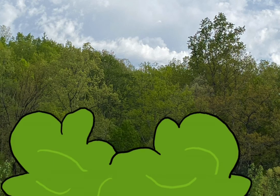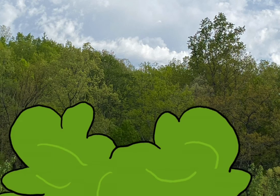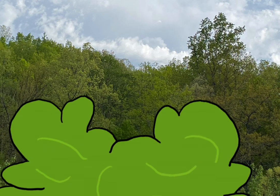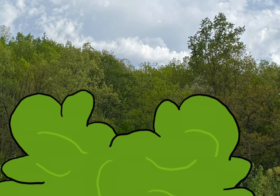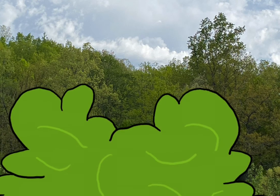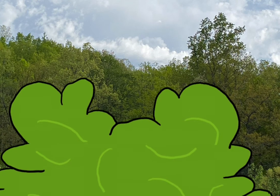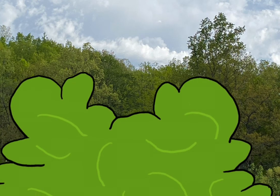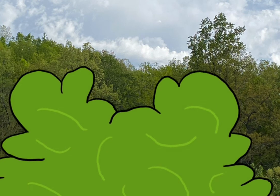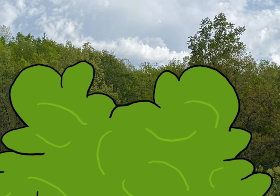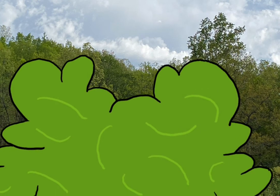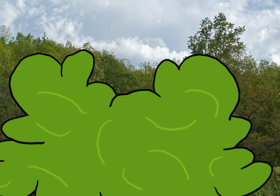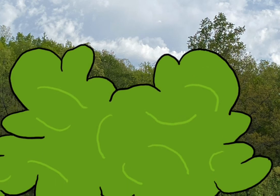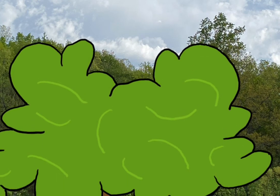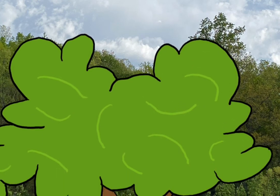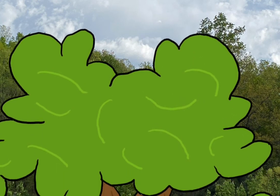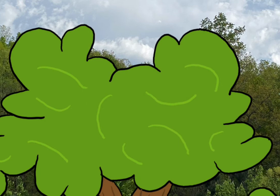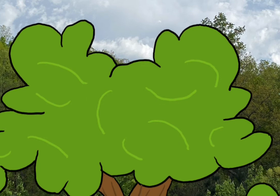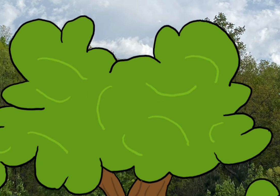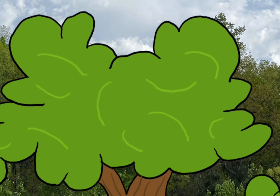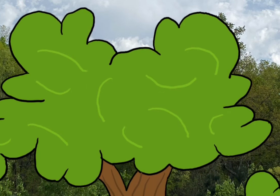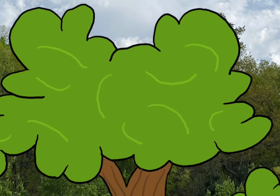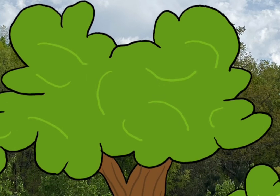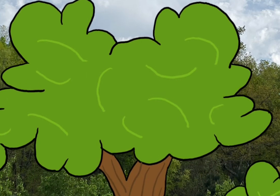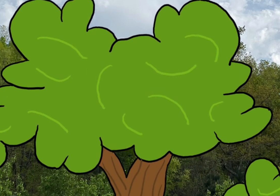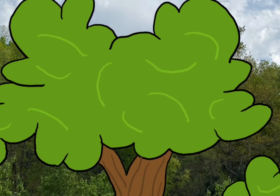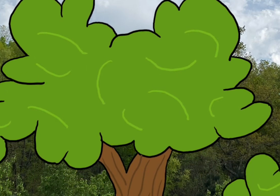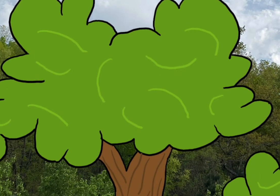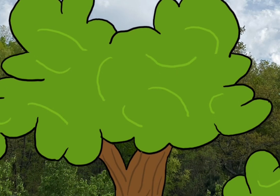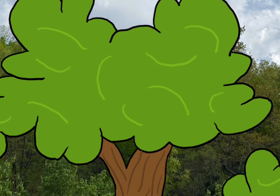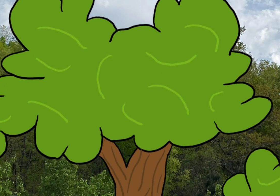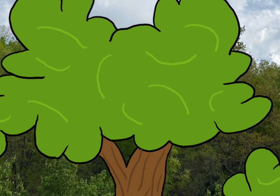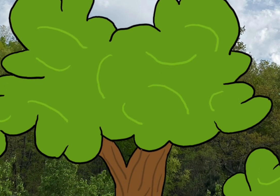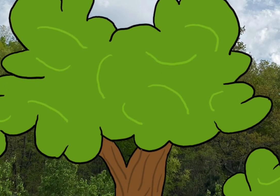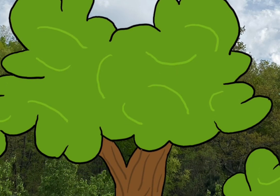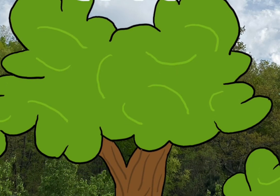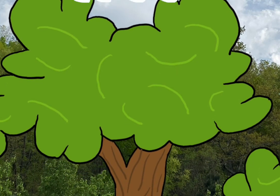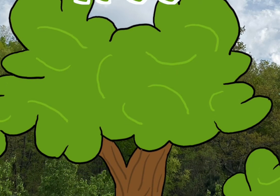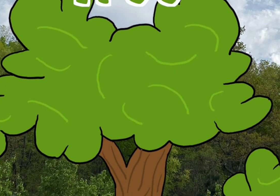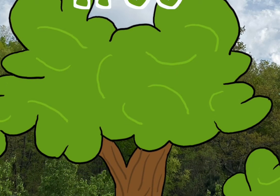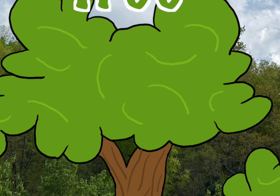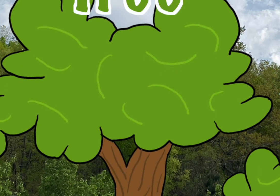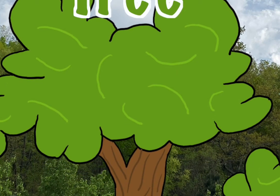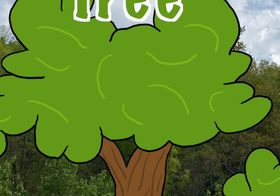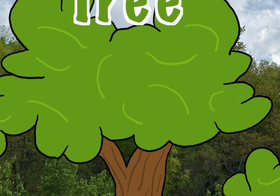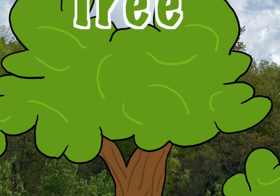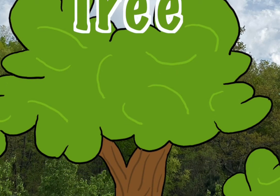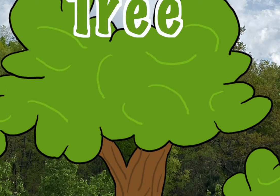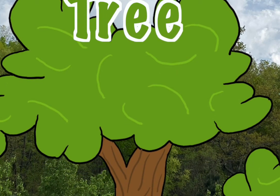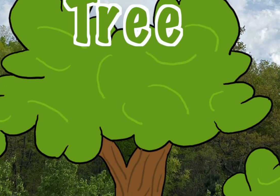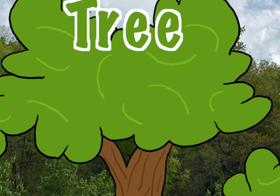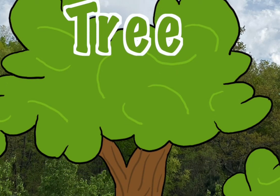Oh, in the woods there was a tree, the